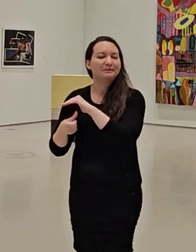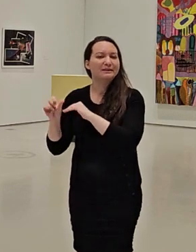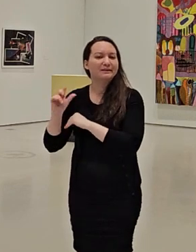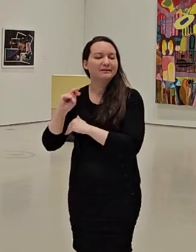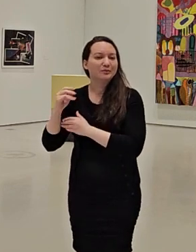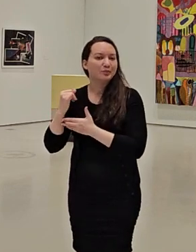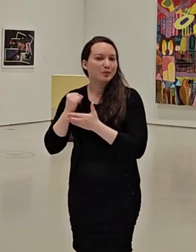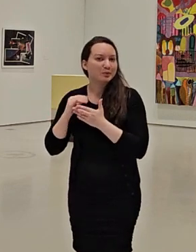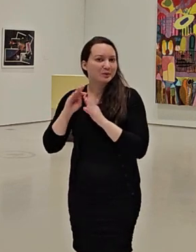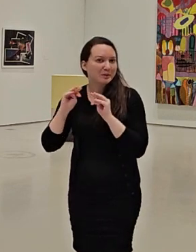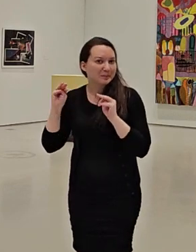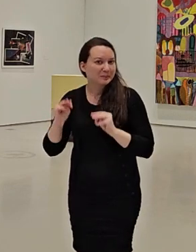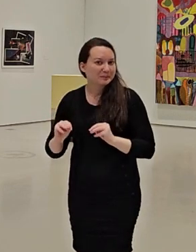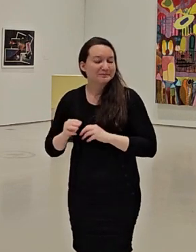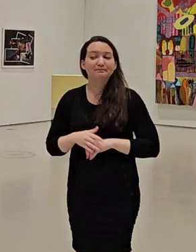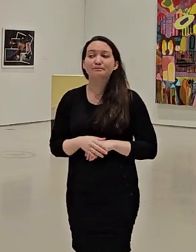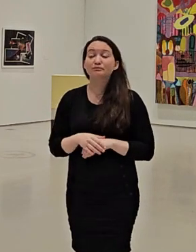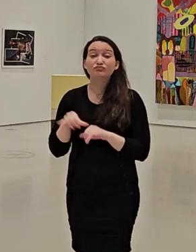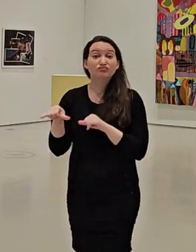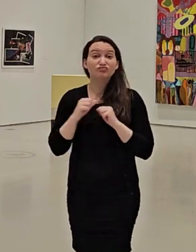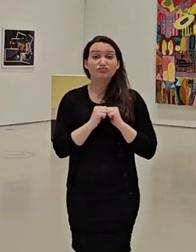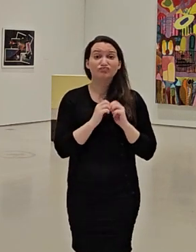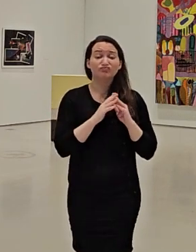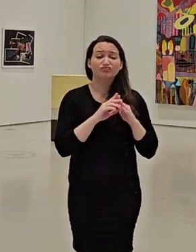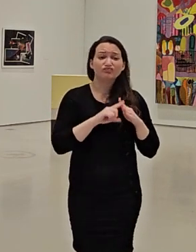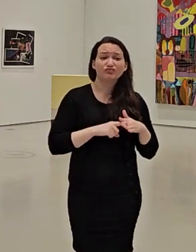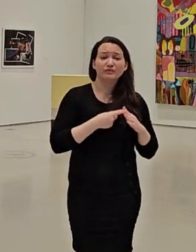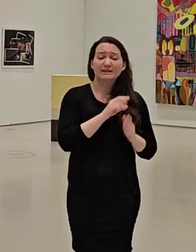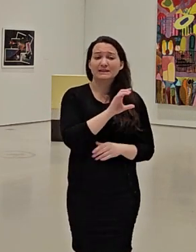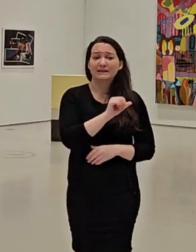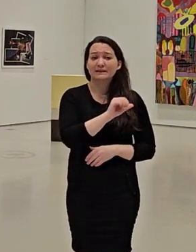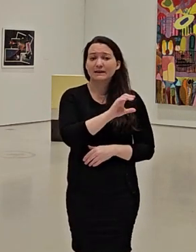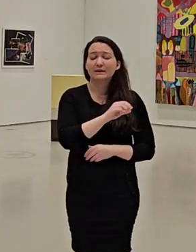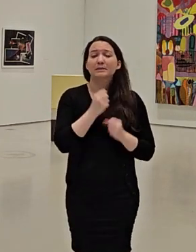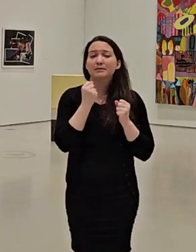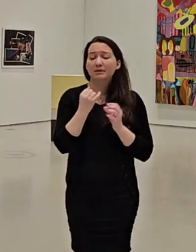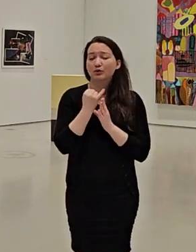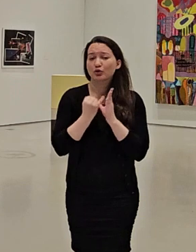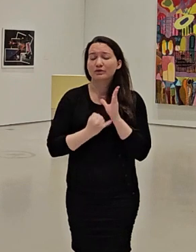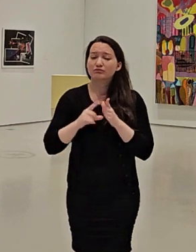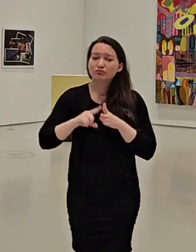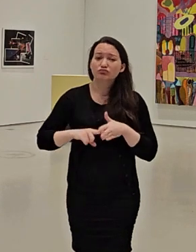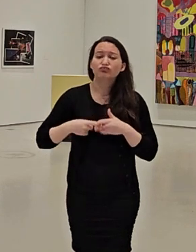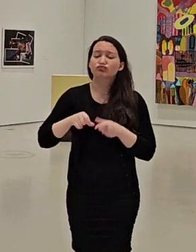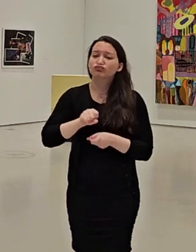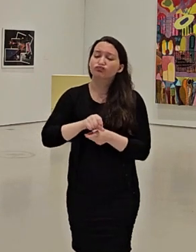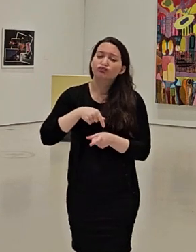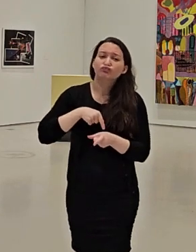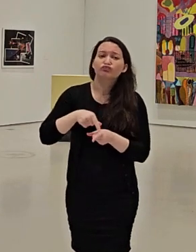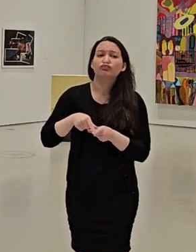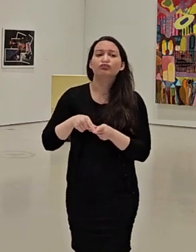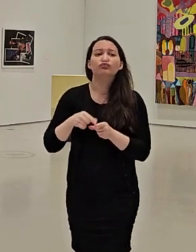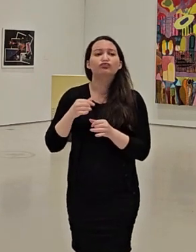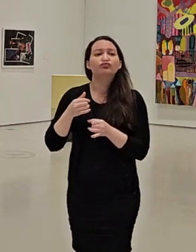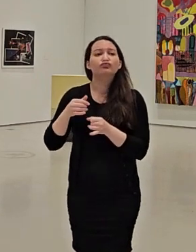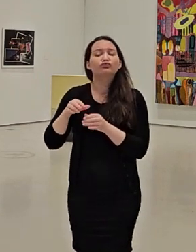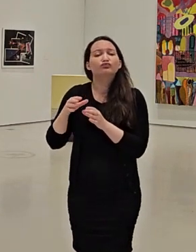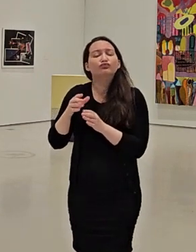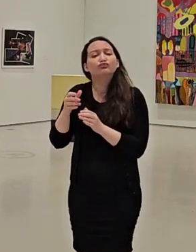Art Museum. Like the beginnings of the CAC, many artists began their practice in auxiliary spaces,